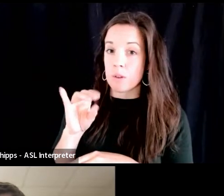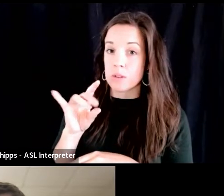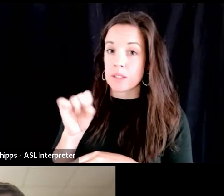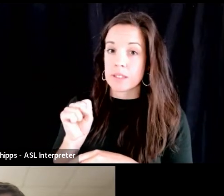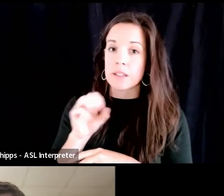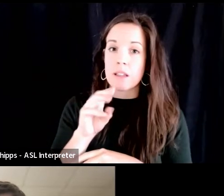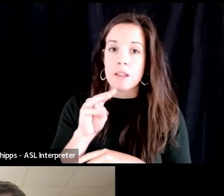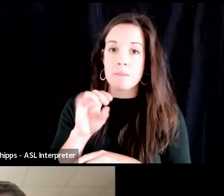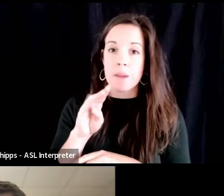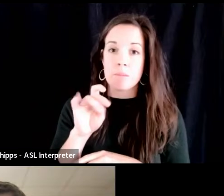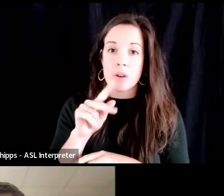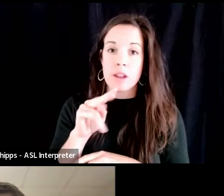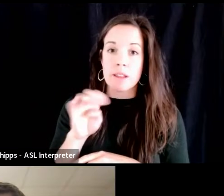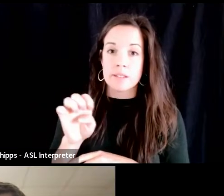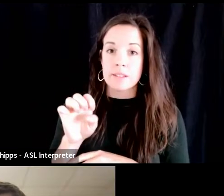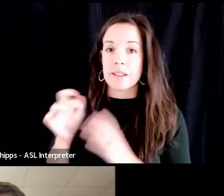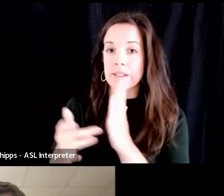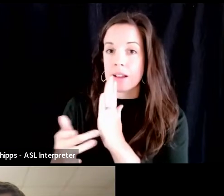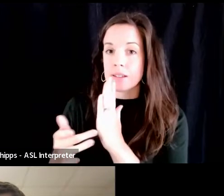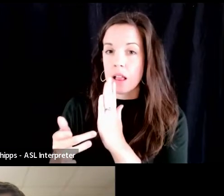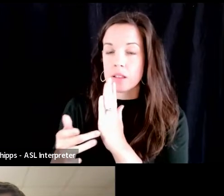technology.